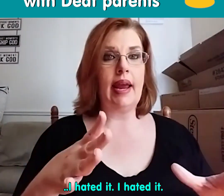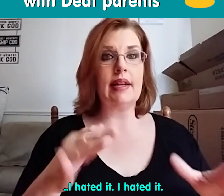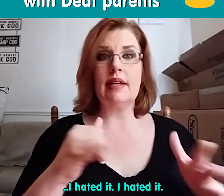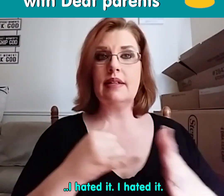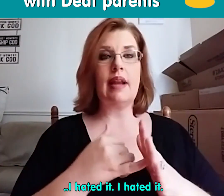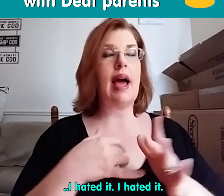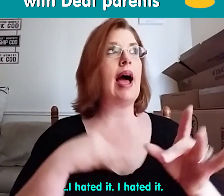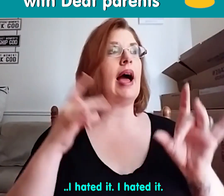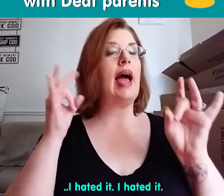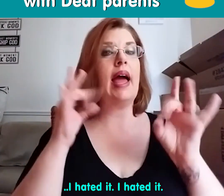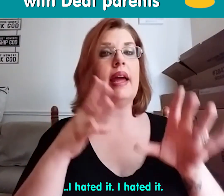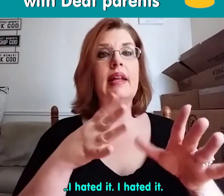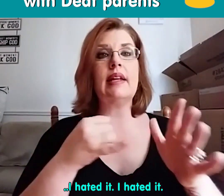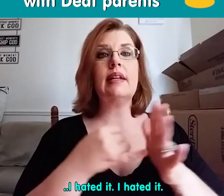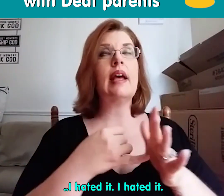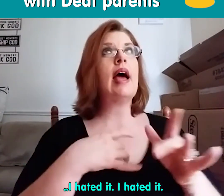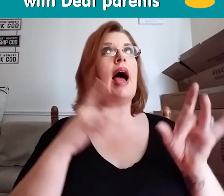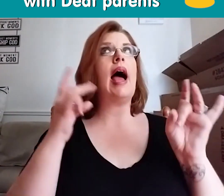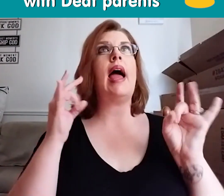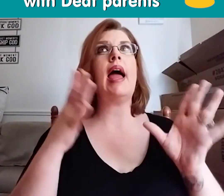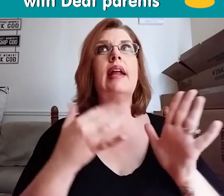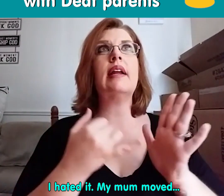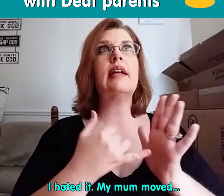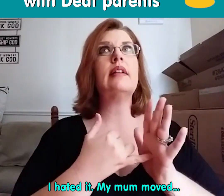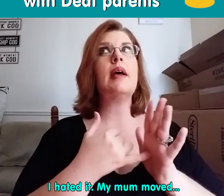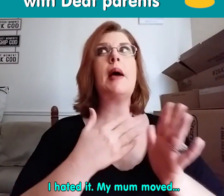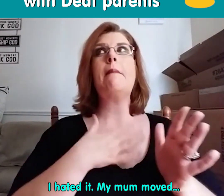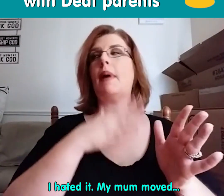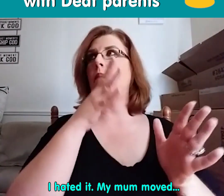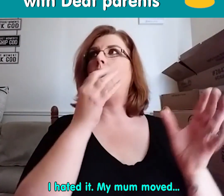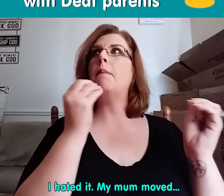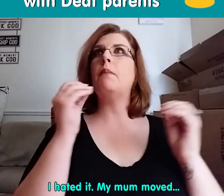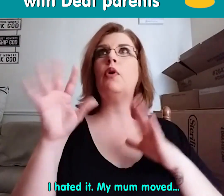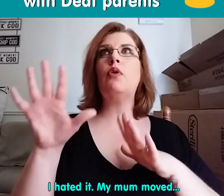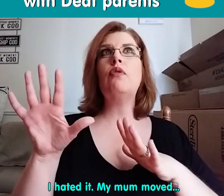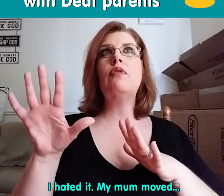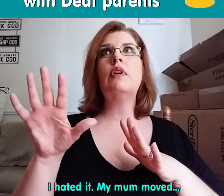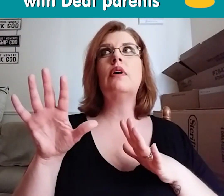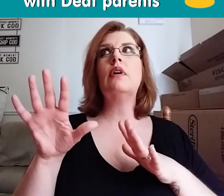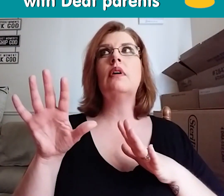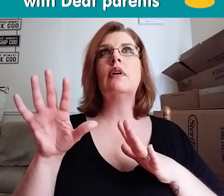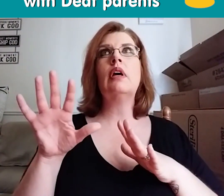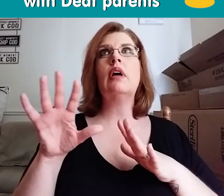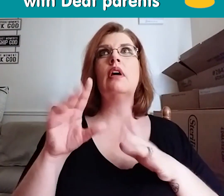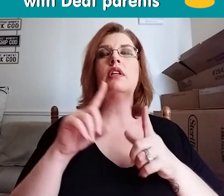while my dad is laying there in a coma, how much I hate